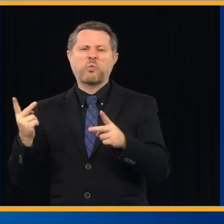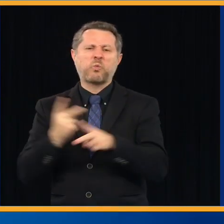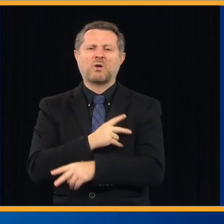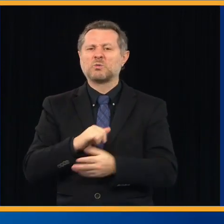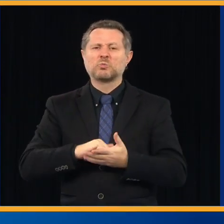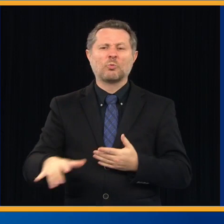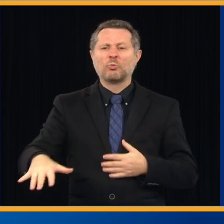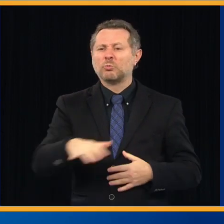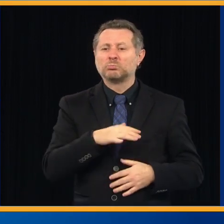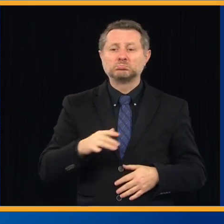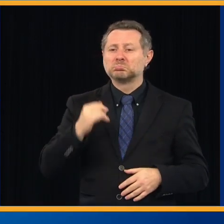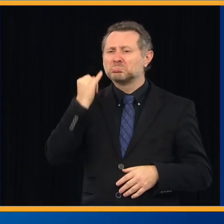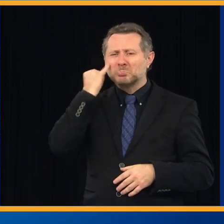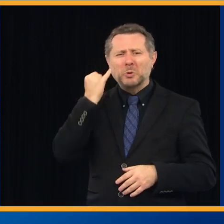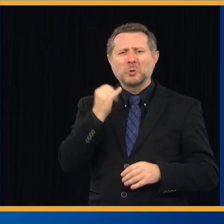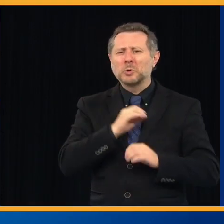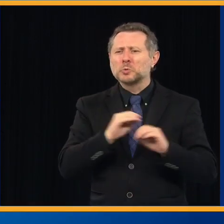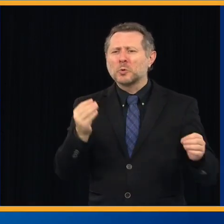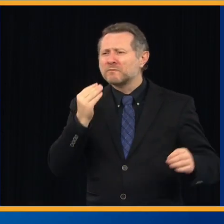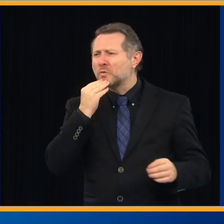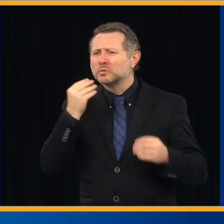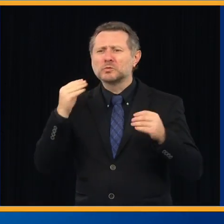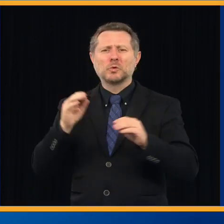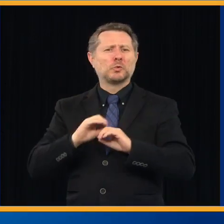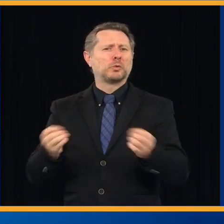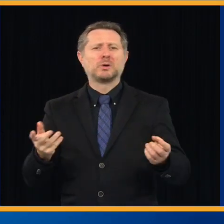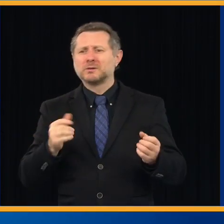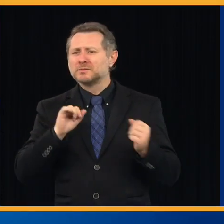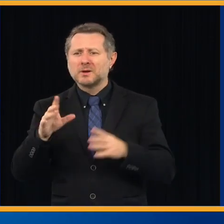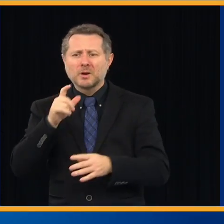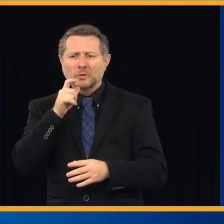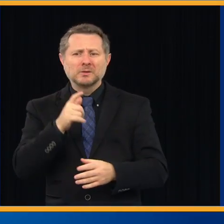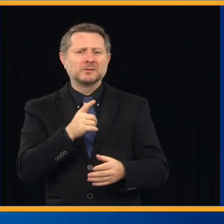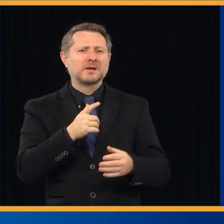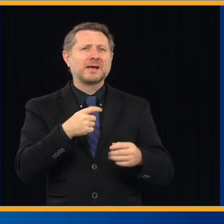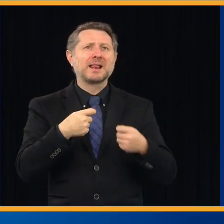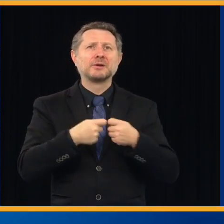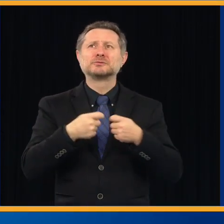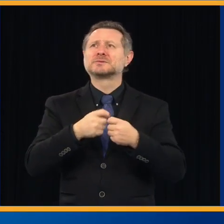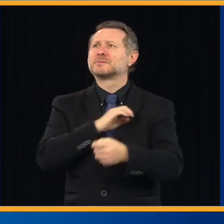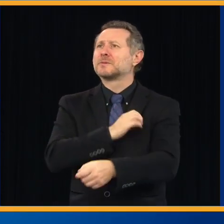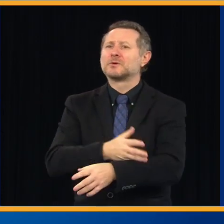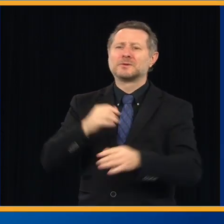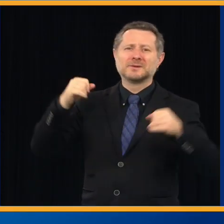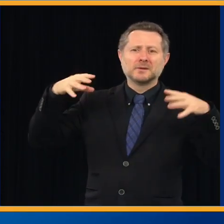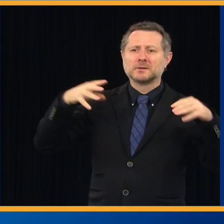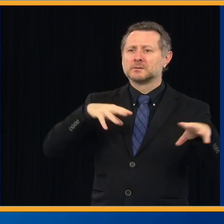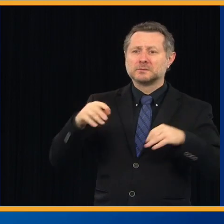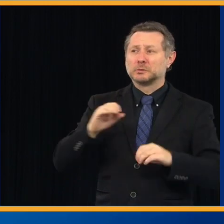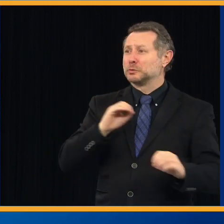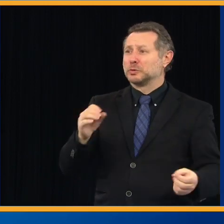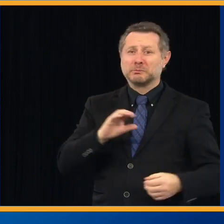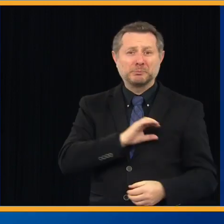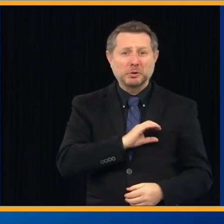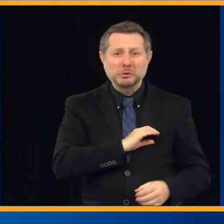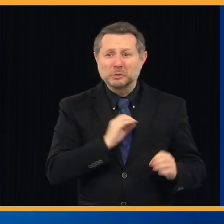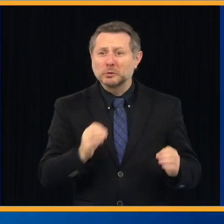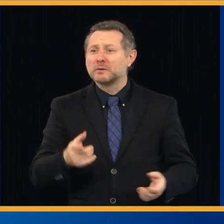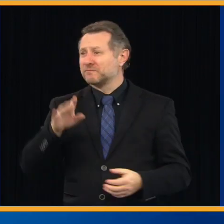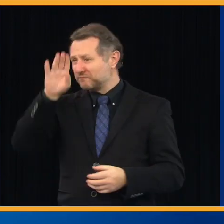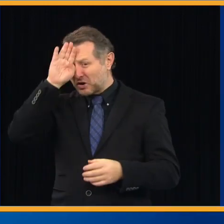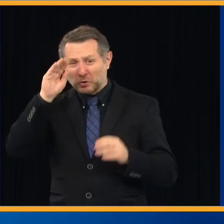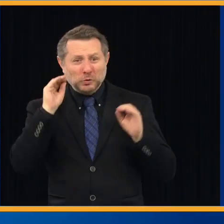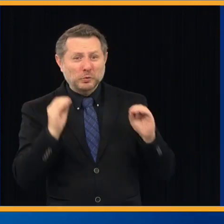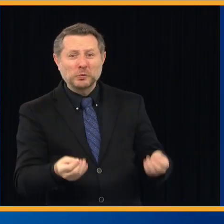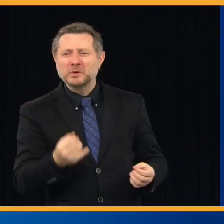homes, if you don't have basic services, if the police don't show up, if the fire department doesn't show up, if